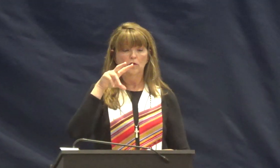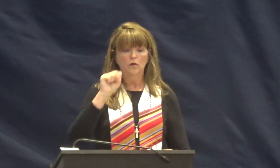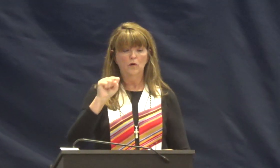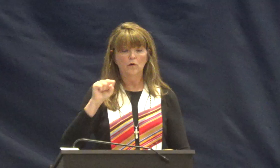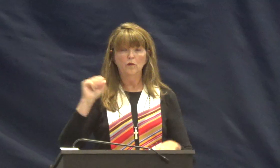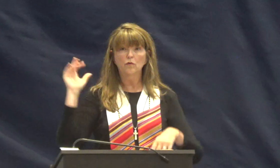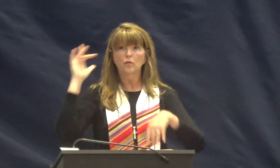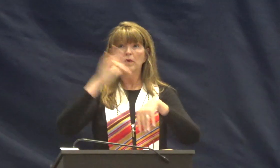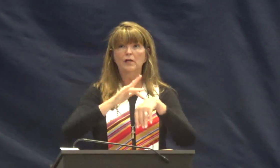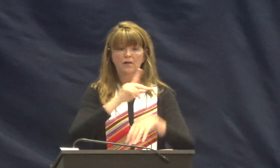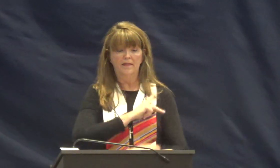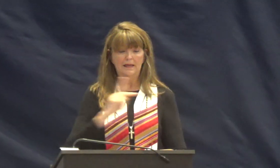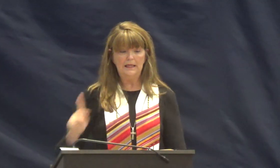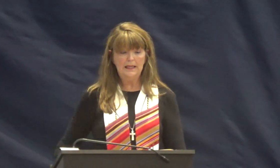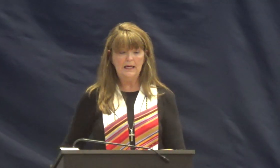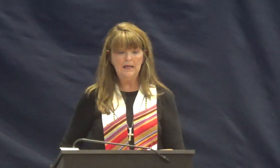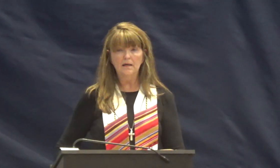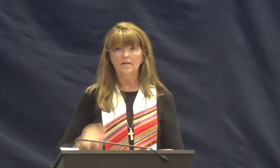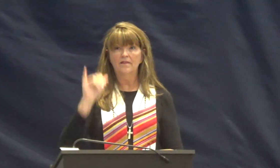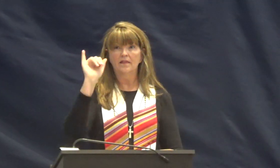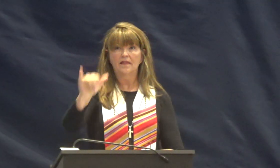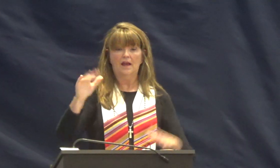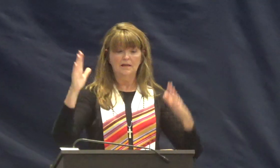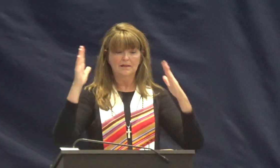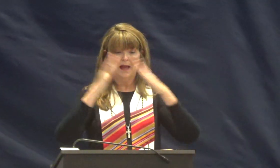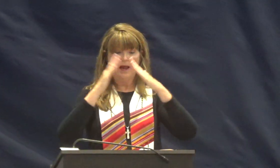sackcloth. When the news reached the king of Nineveh,